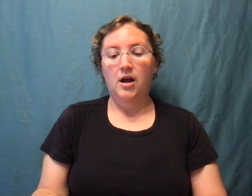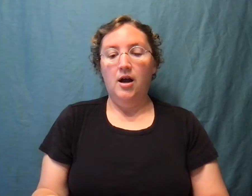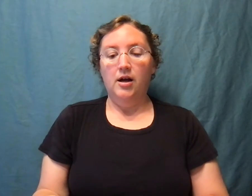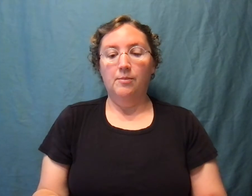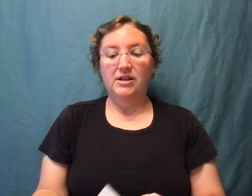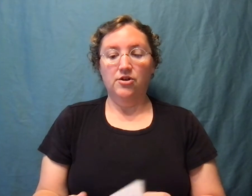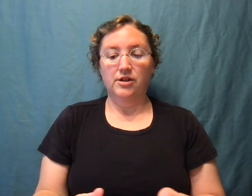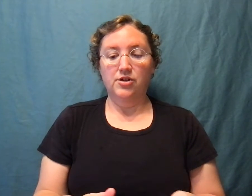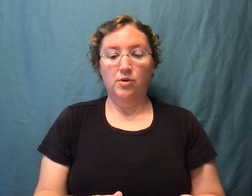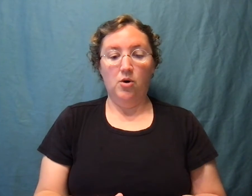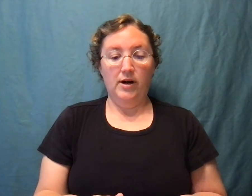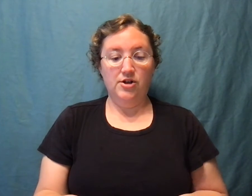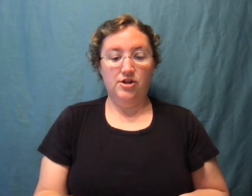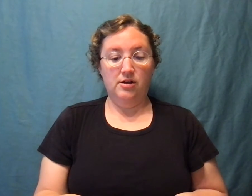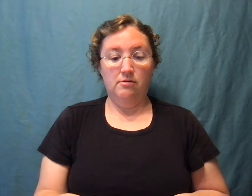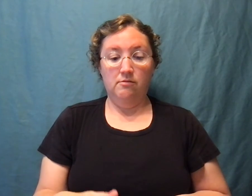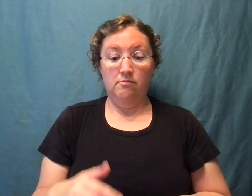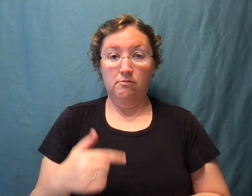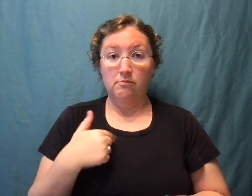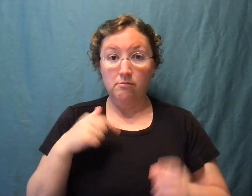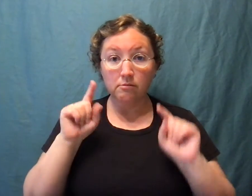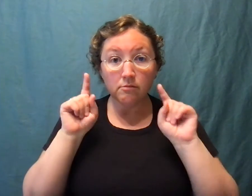can be turned into a question.